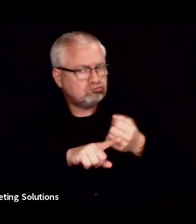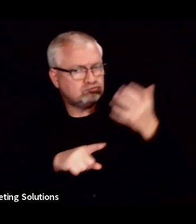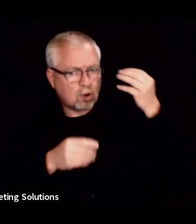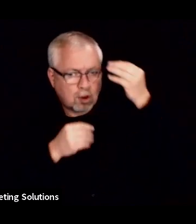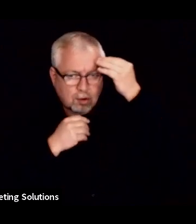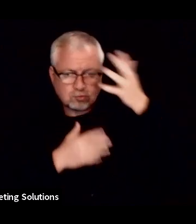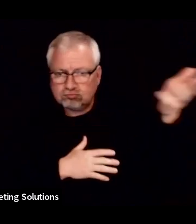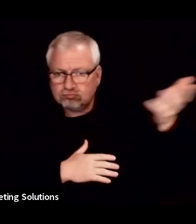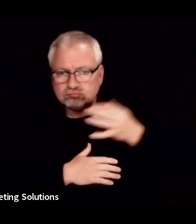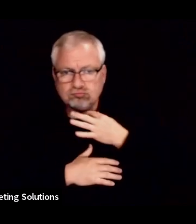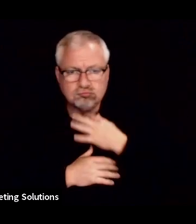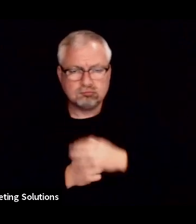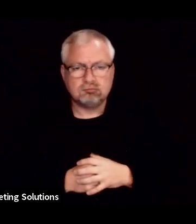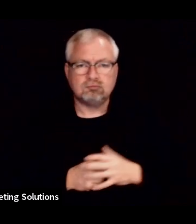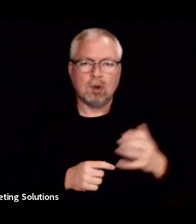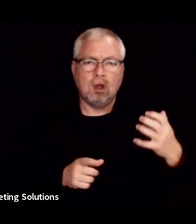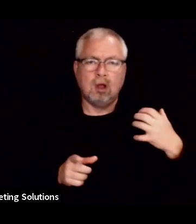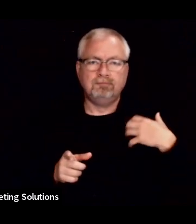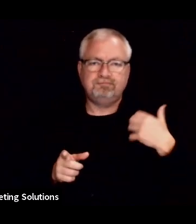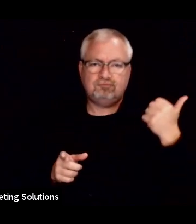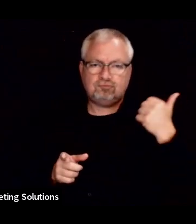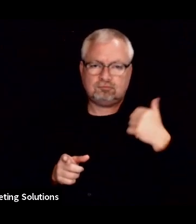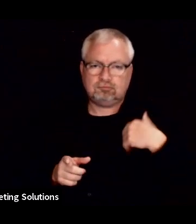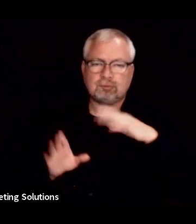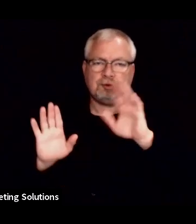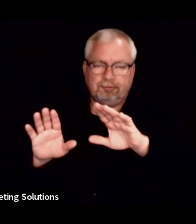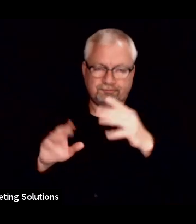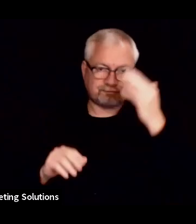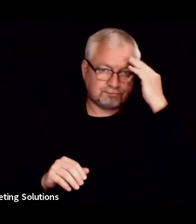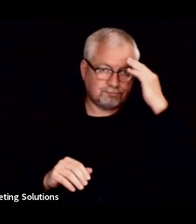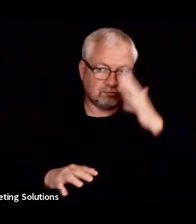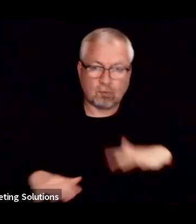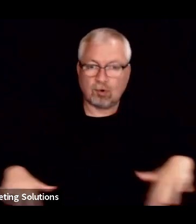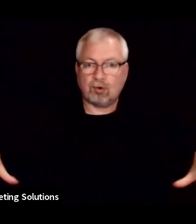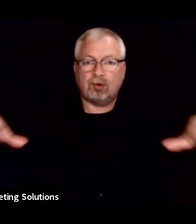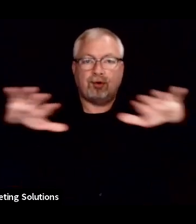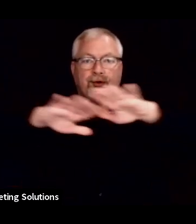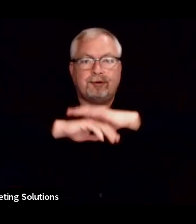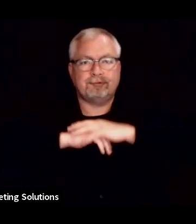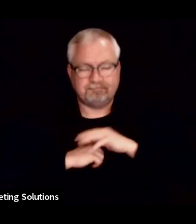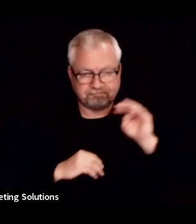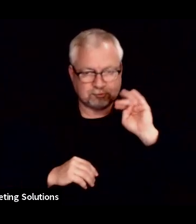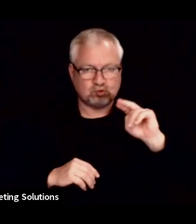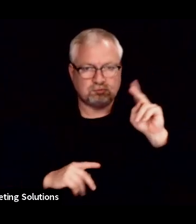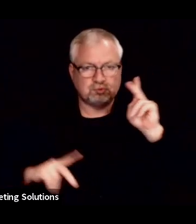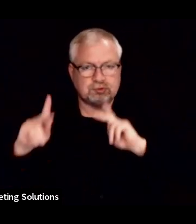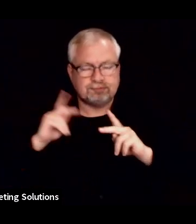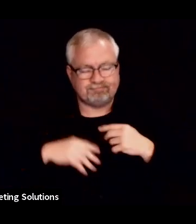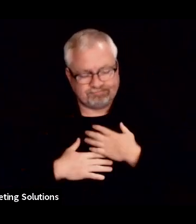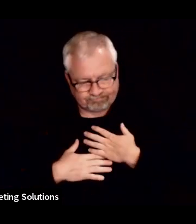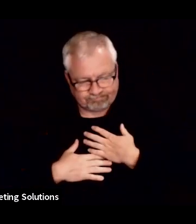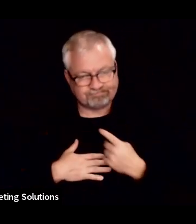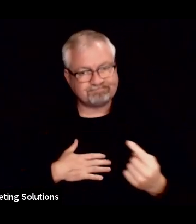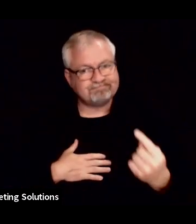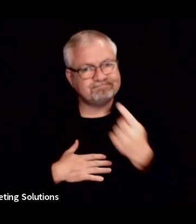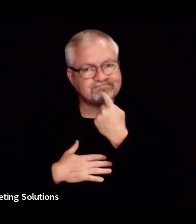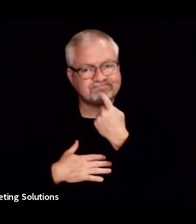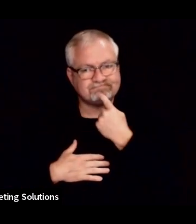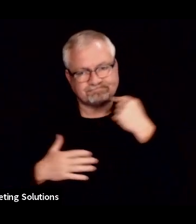Well, I know for all of us Minnesotans, that's sad news that we won't have our fair this